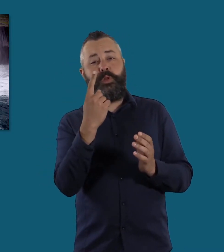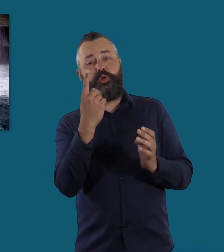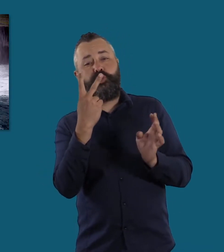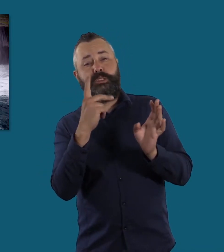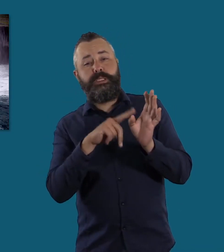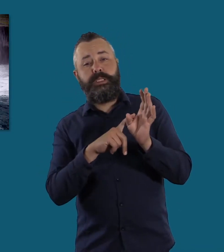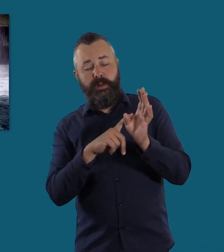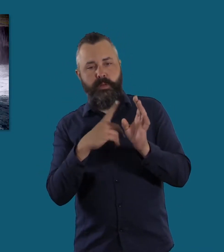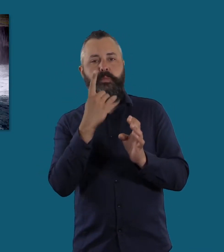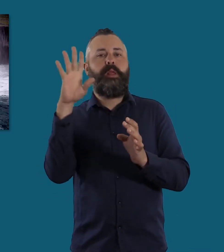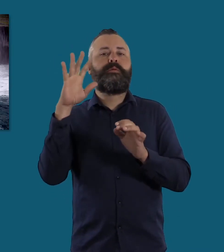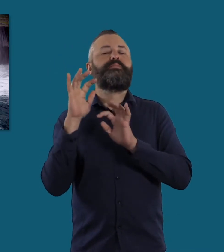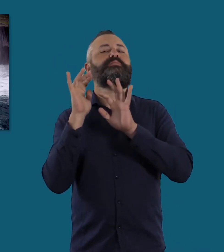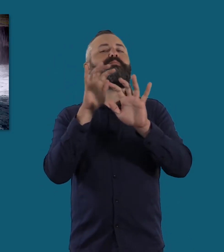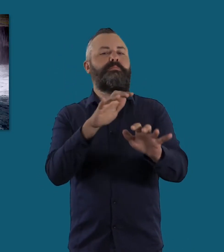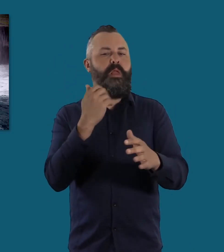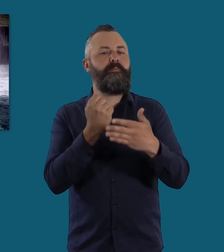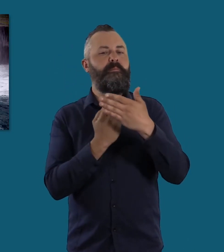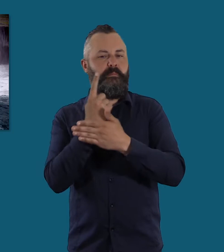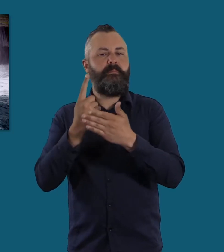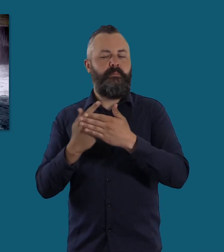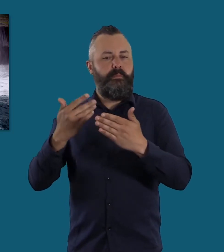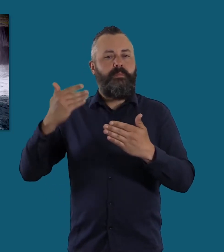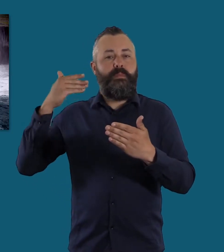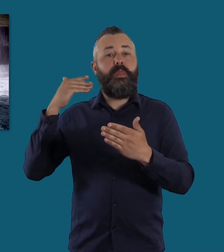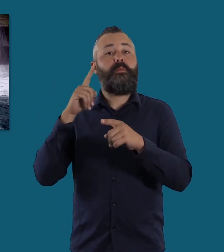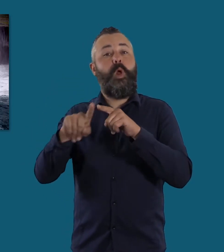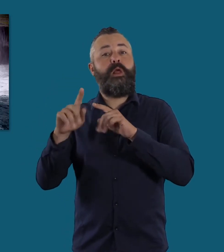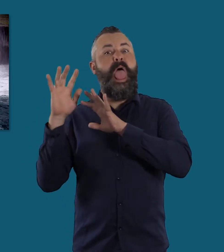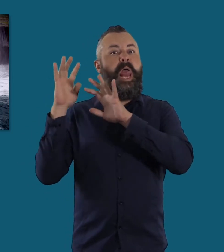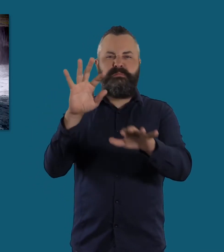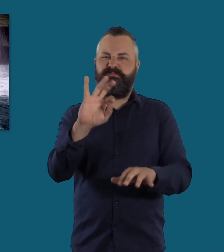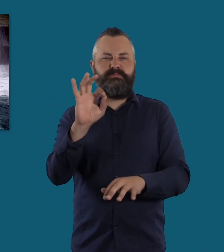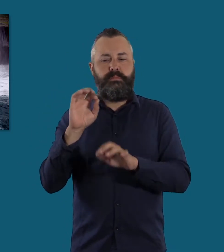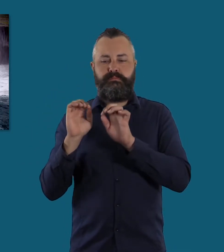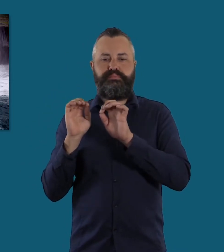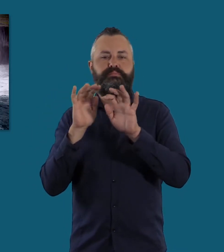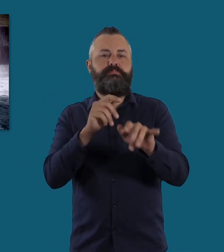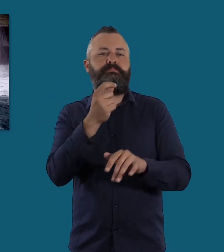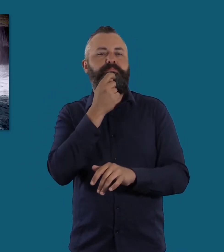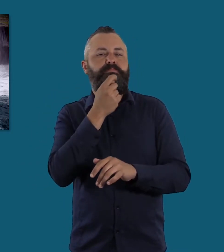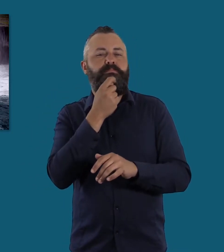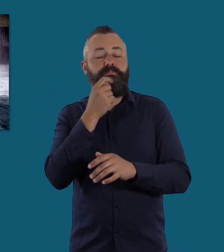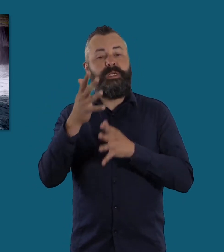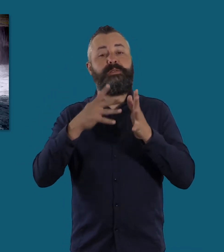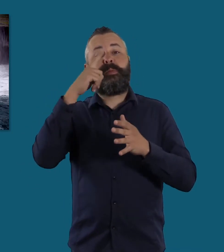Minor tsunami are recorded about once every 2 years in Australia, but most are small and present little threat to our coastal